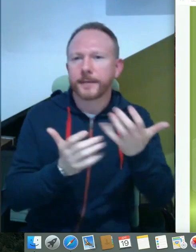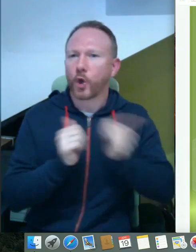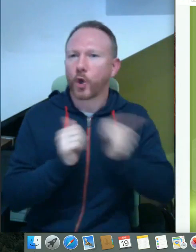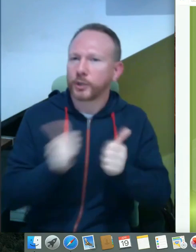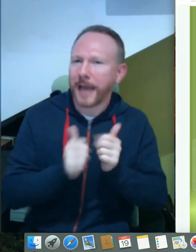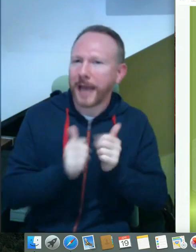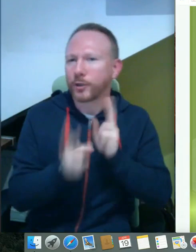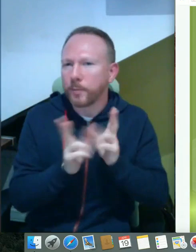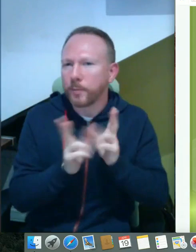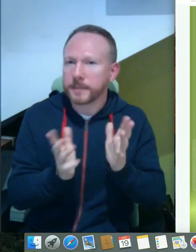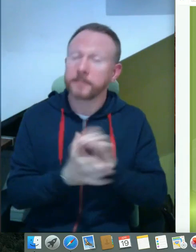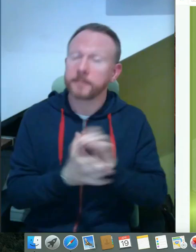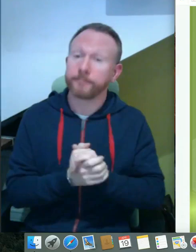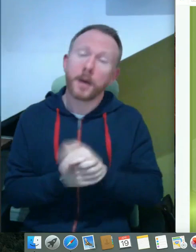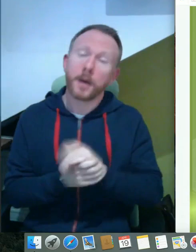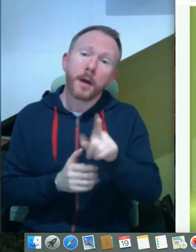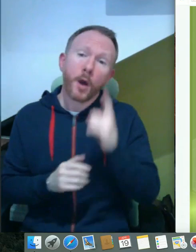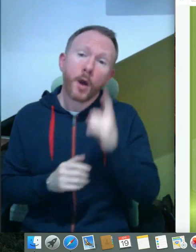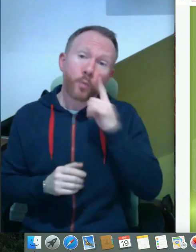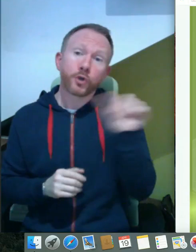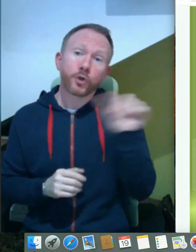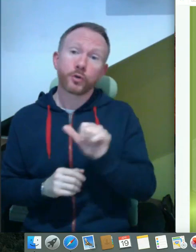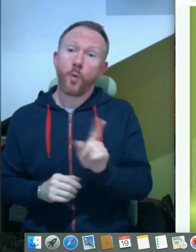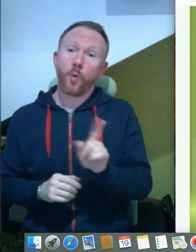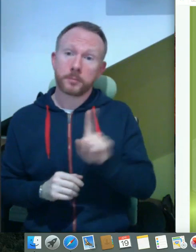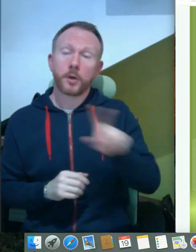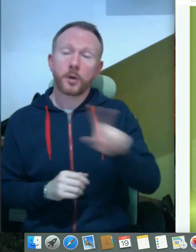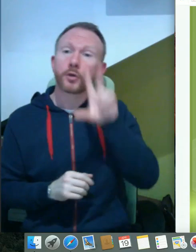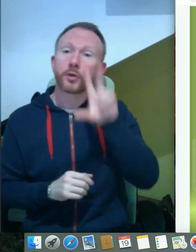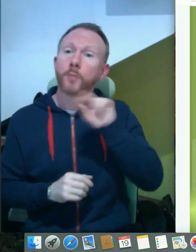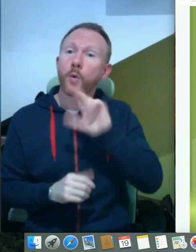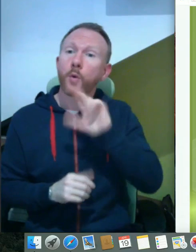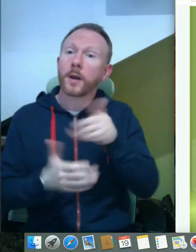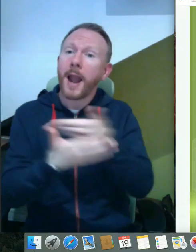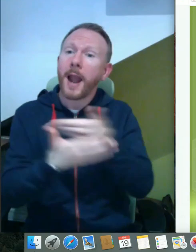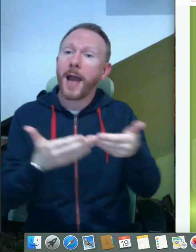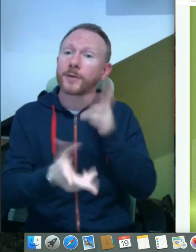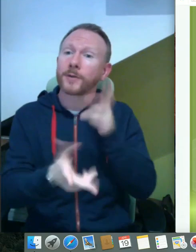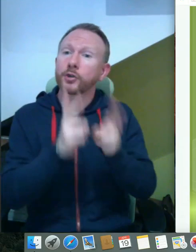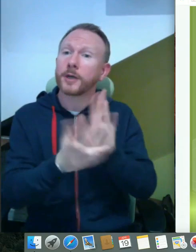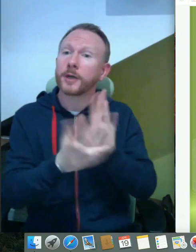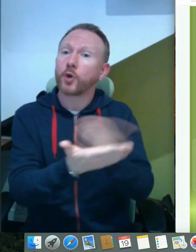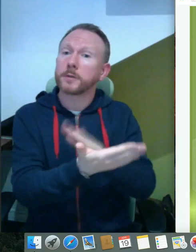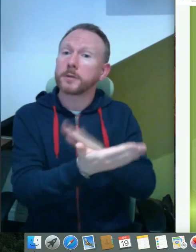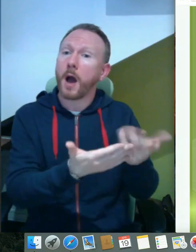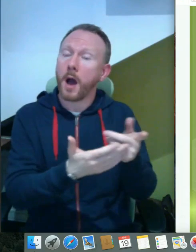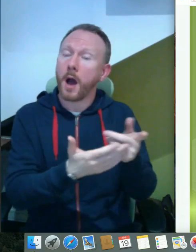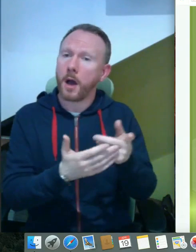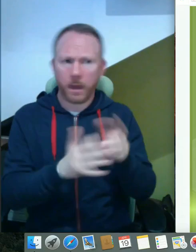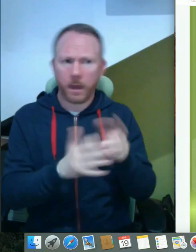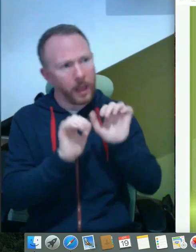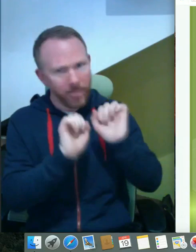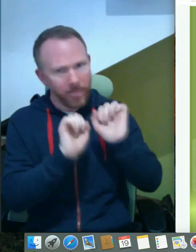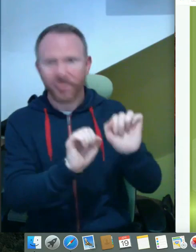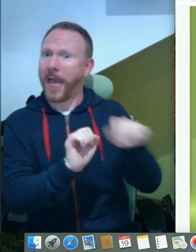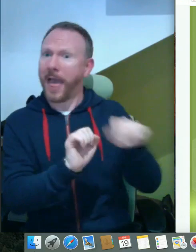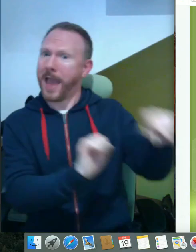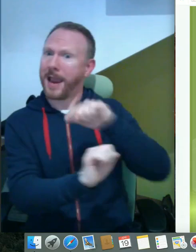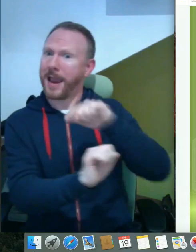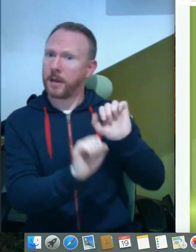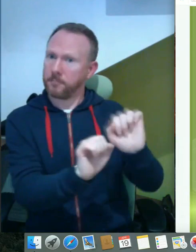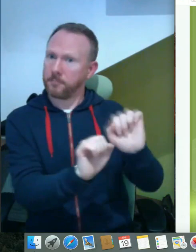spoken language field and point to the fact that spoken language